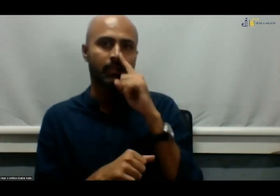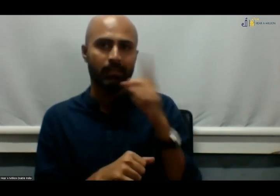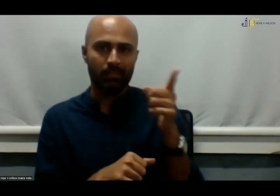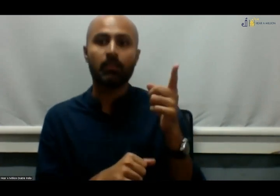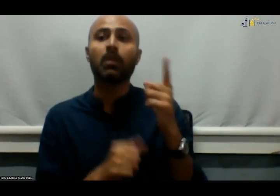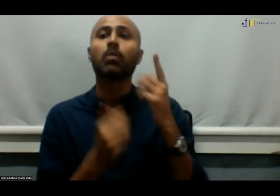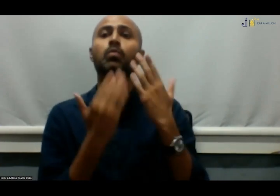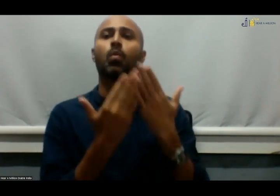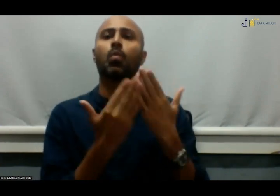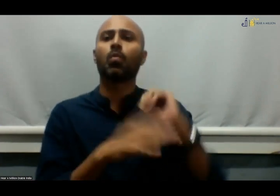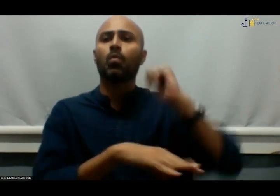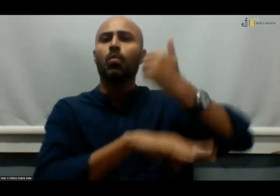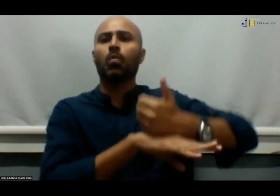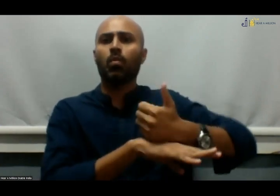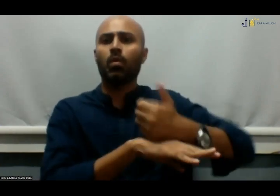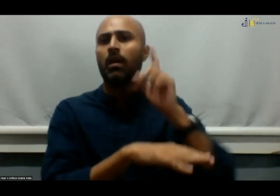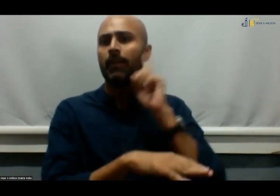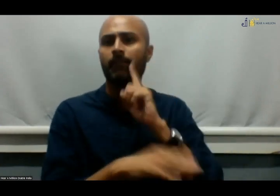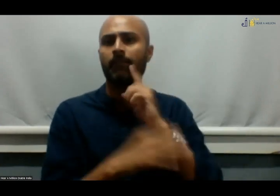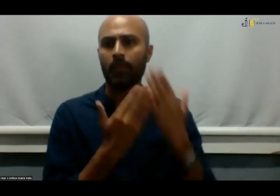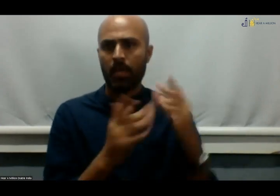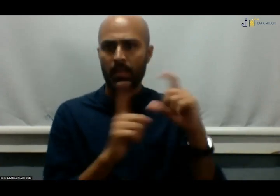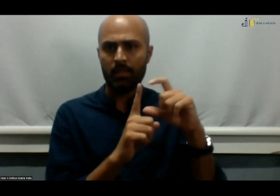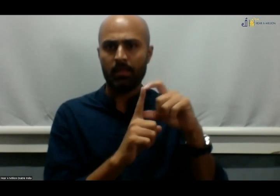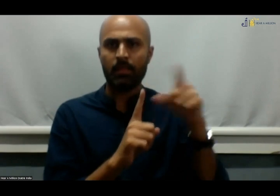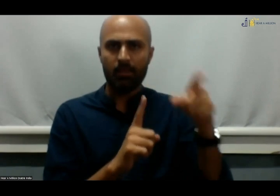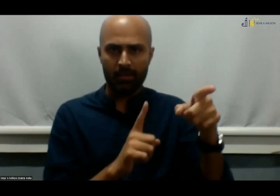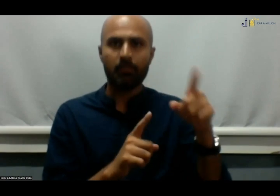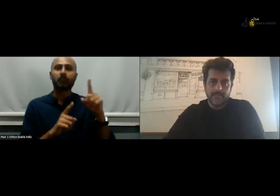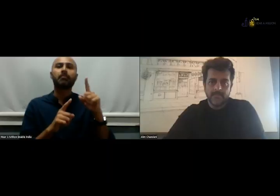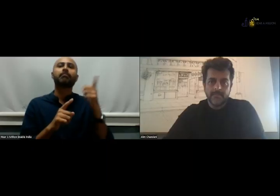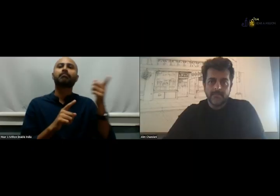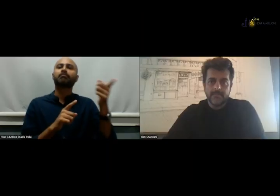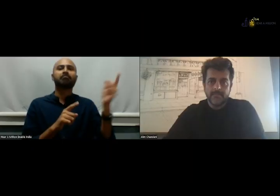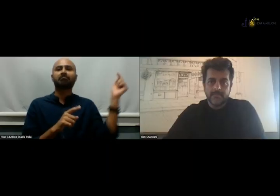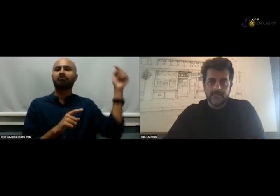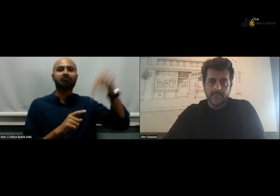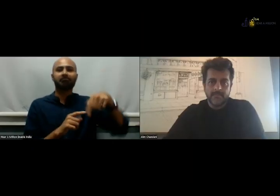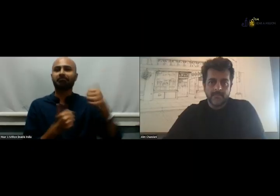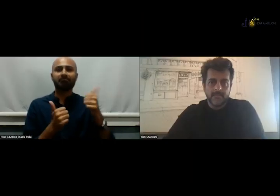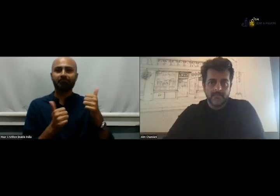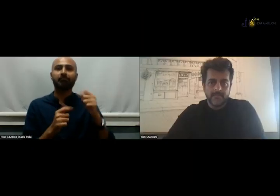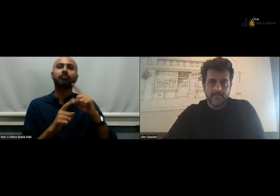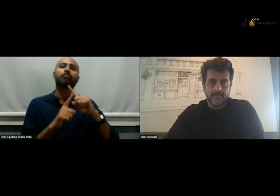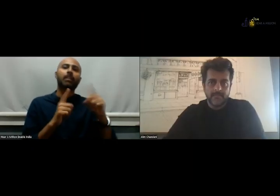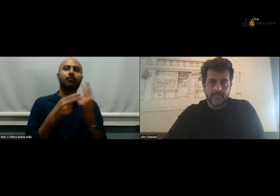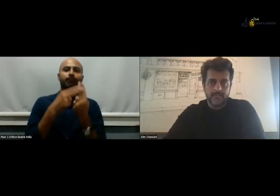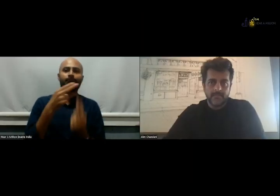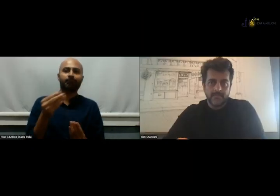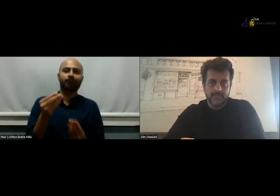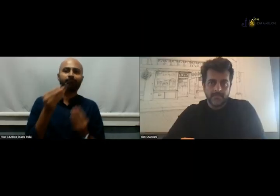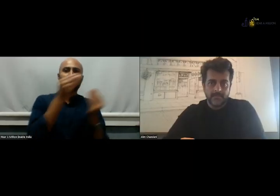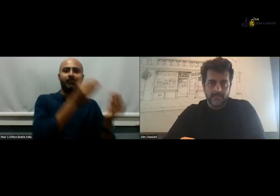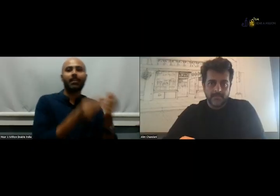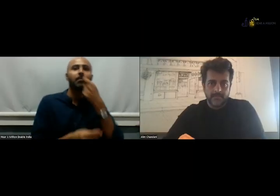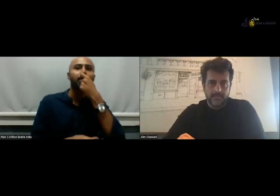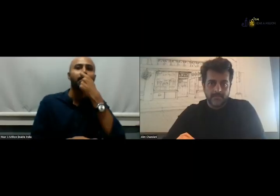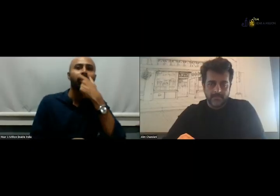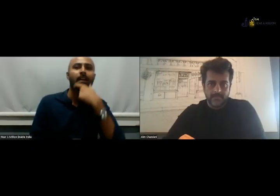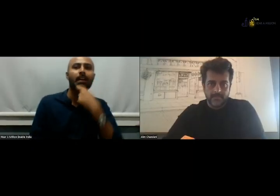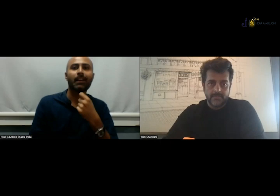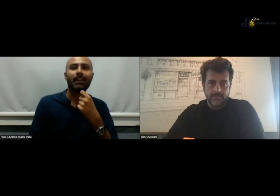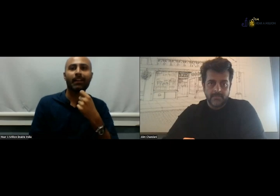So now we have Tina's message, who have her own deaf school, but she couldn't come here.